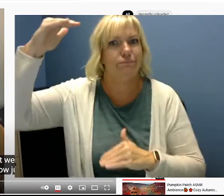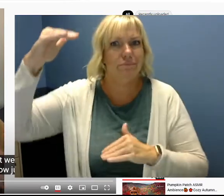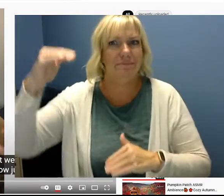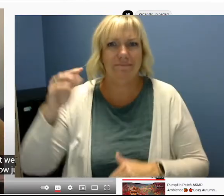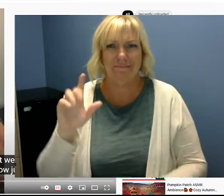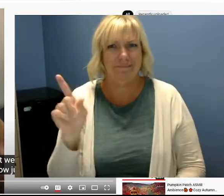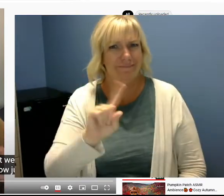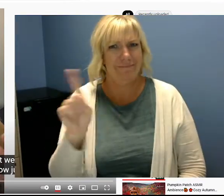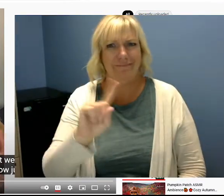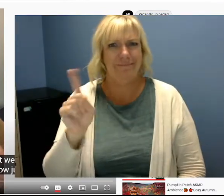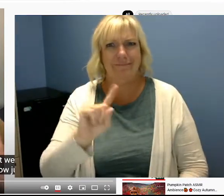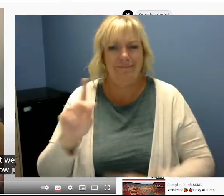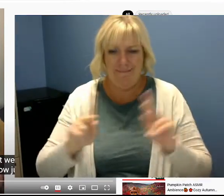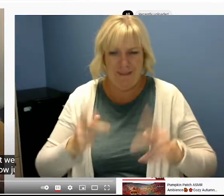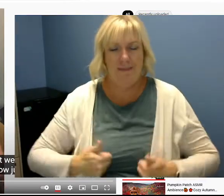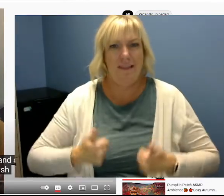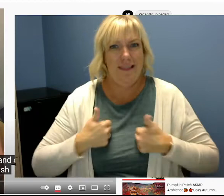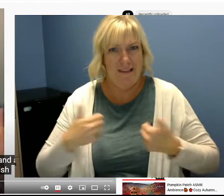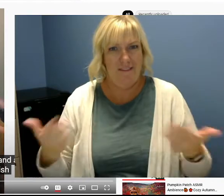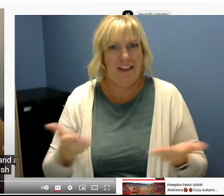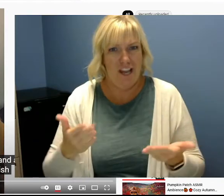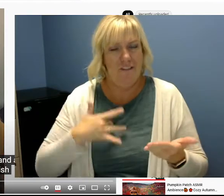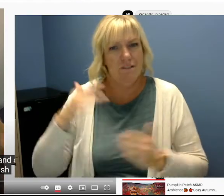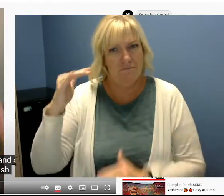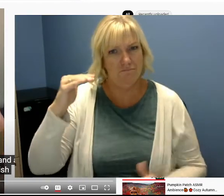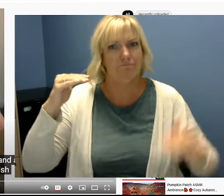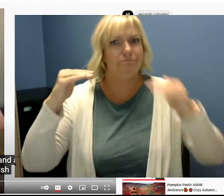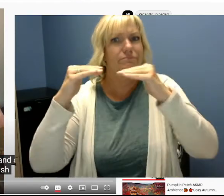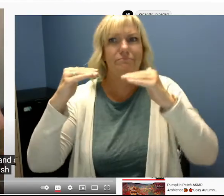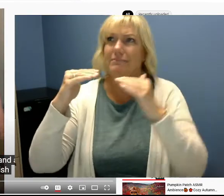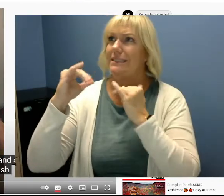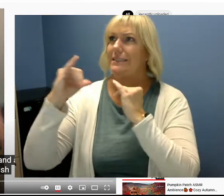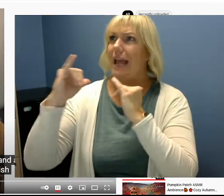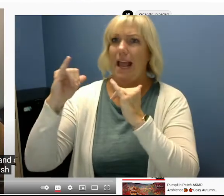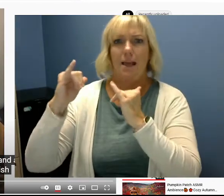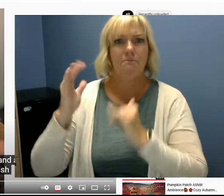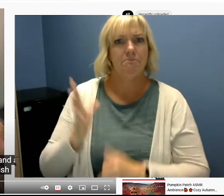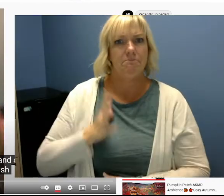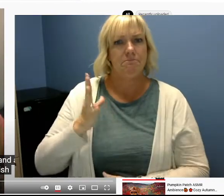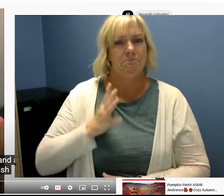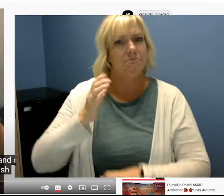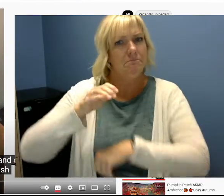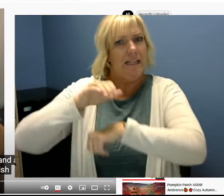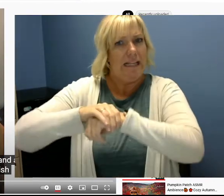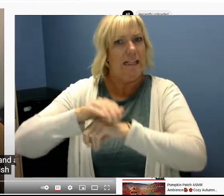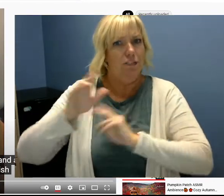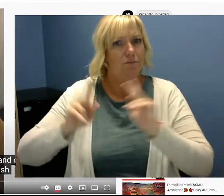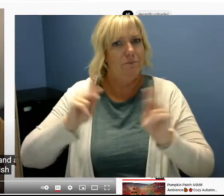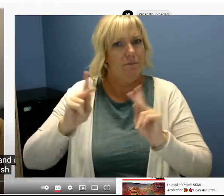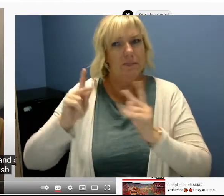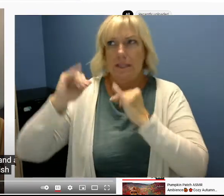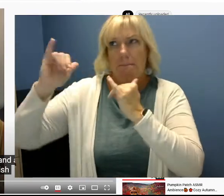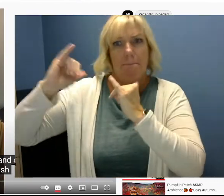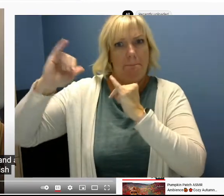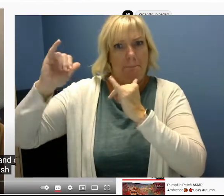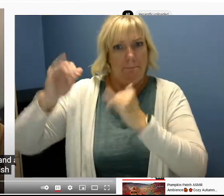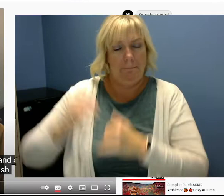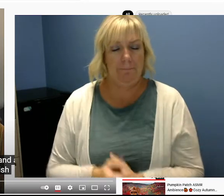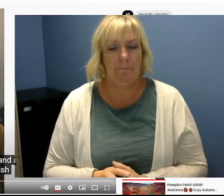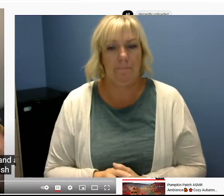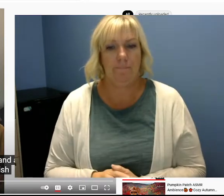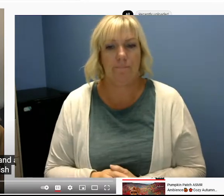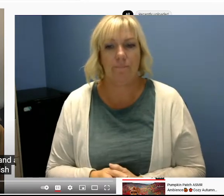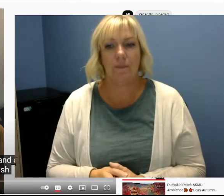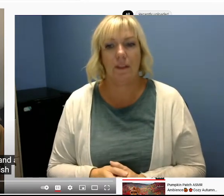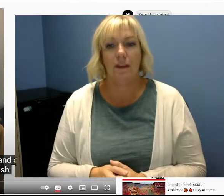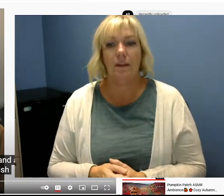to seem like we are, just as English as people over in England are. So